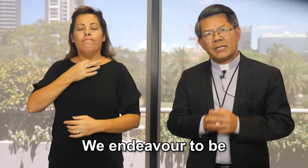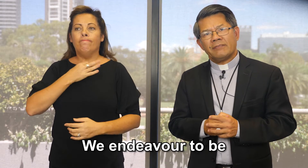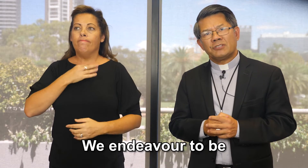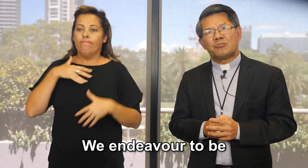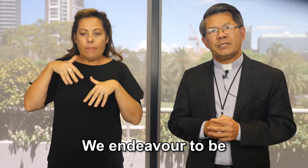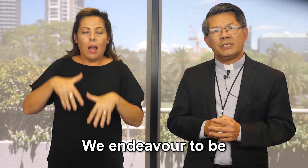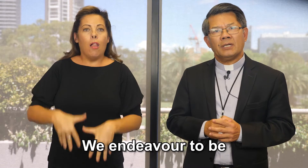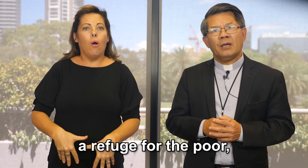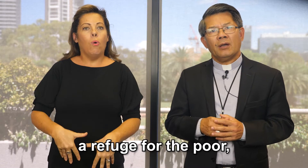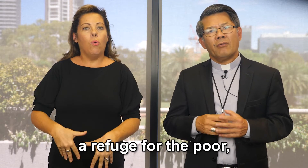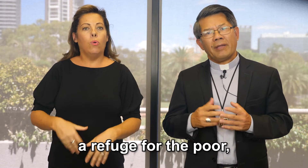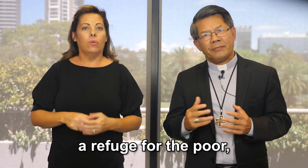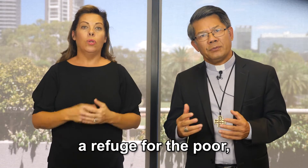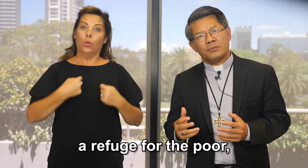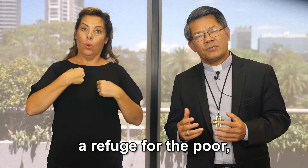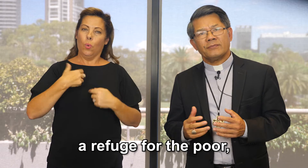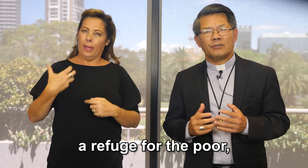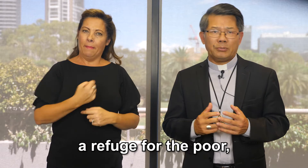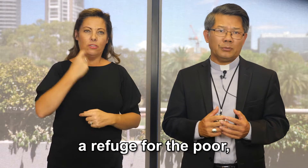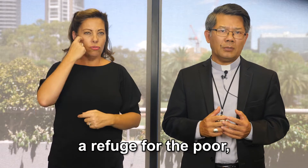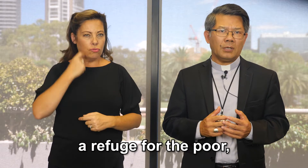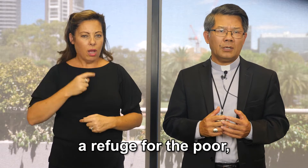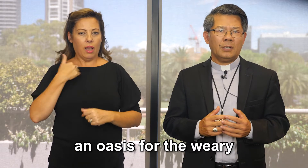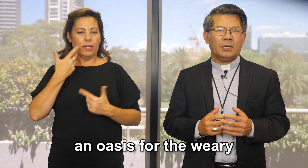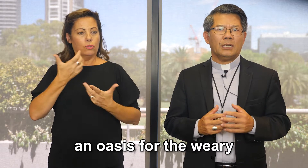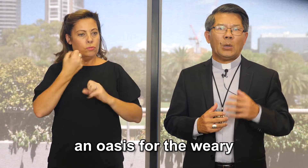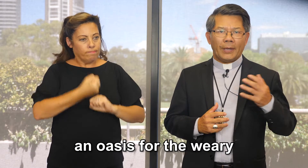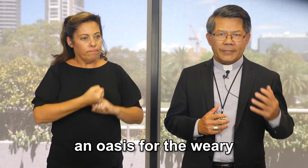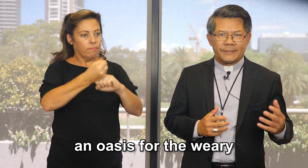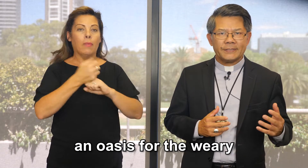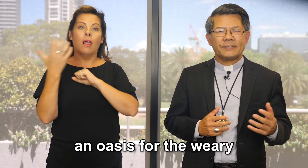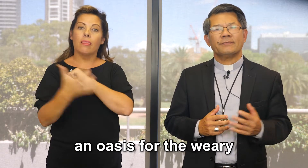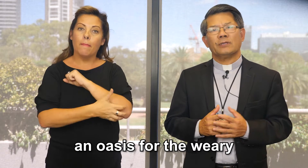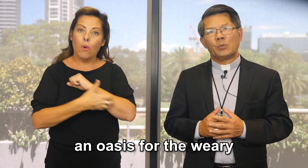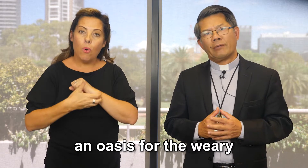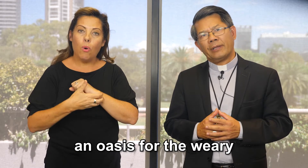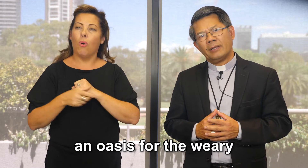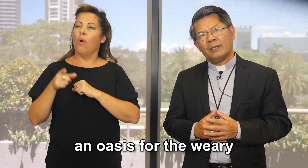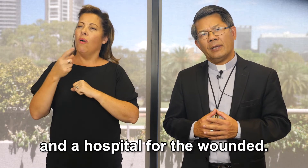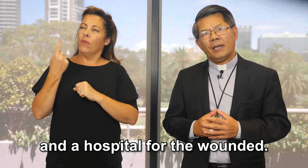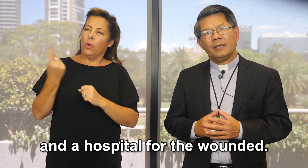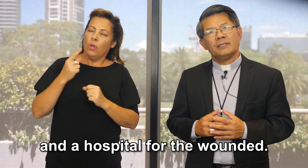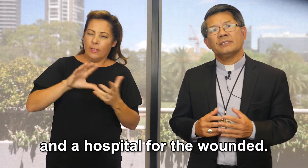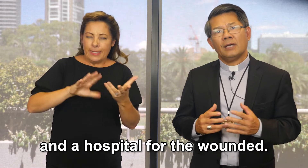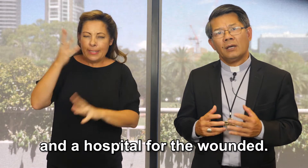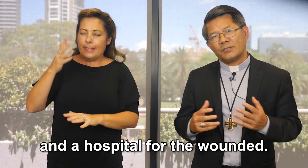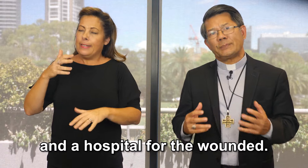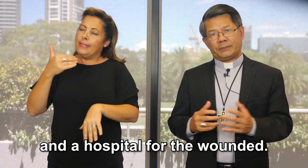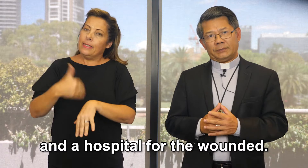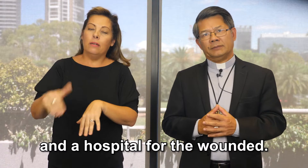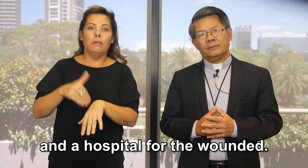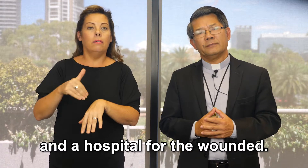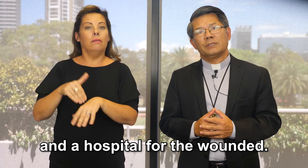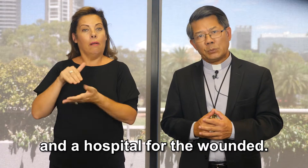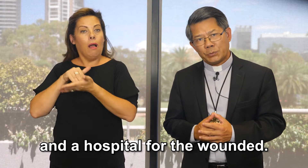We endeavor to be a refuge for the poor, an oasis for the weary, and a